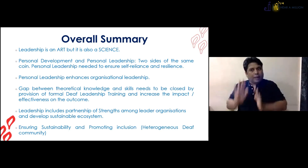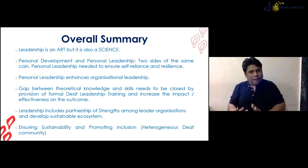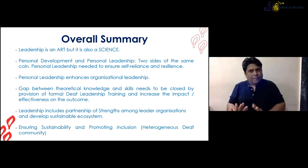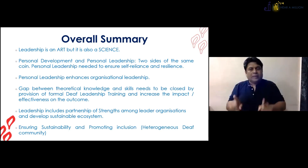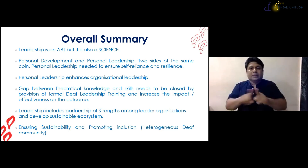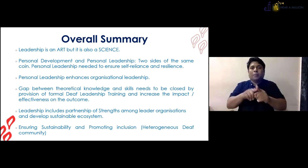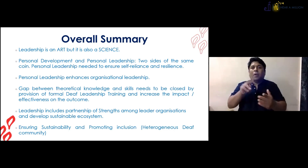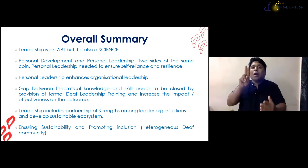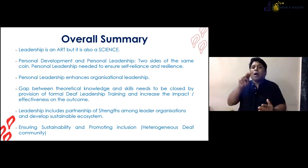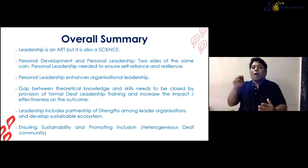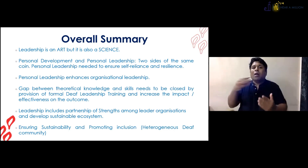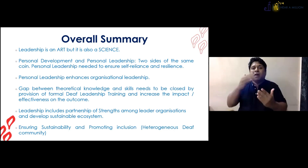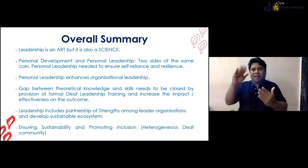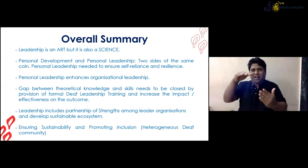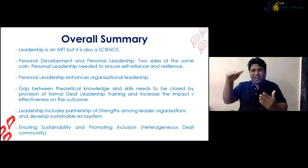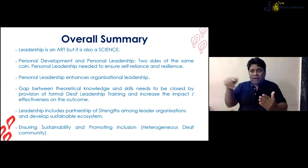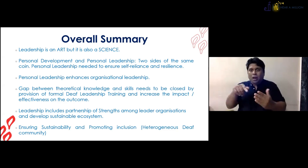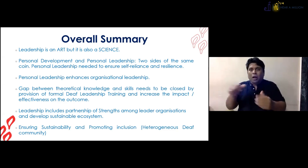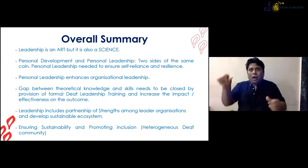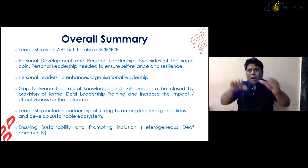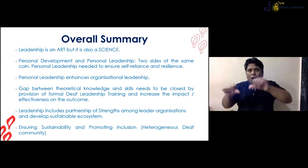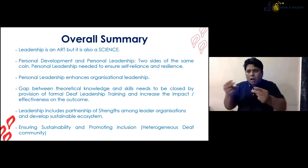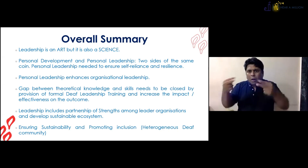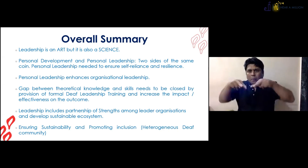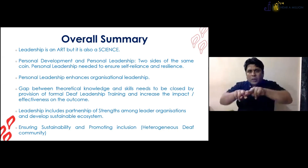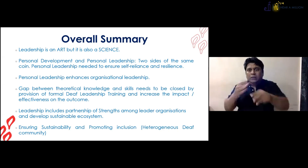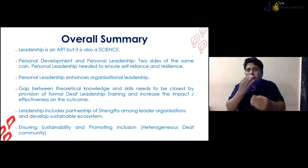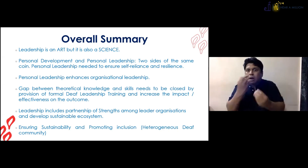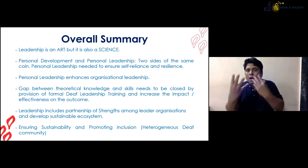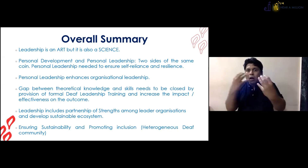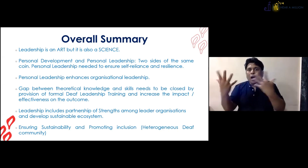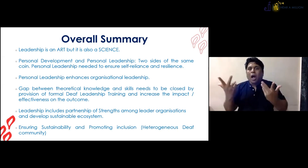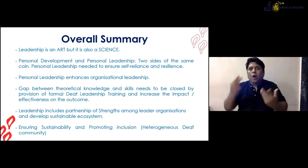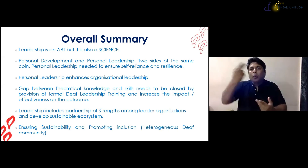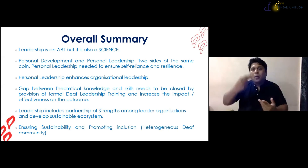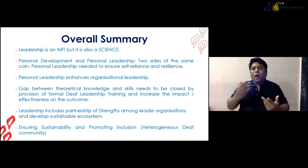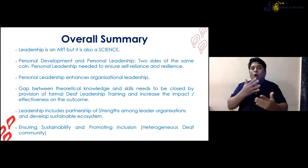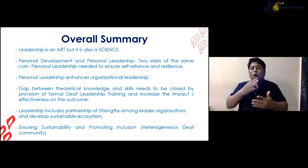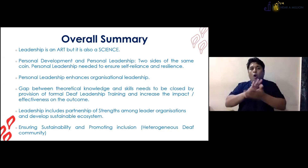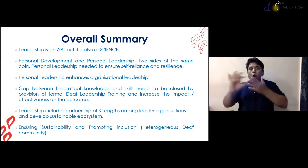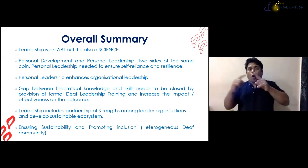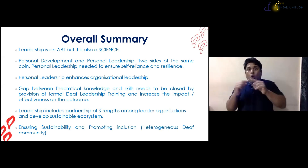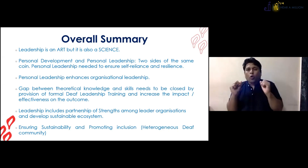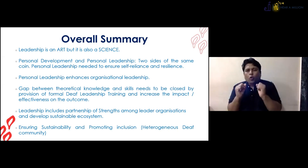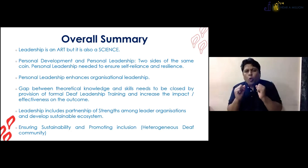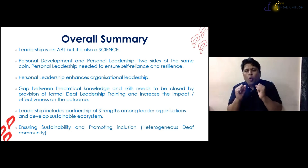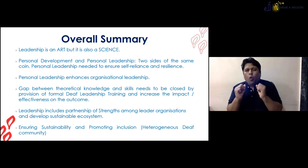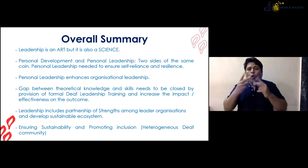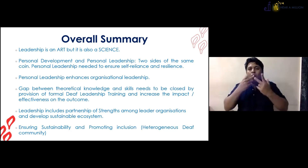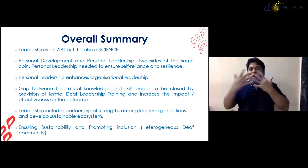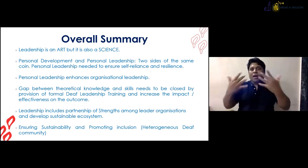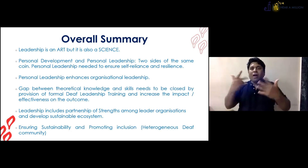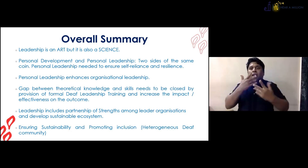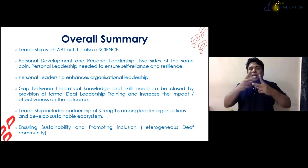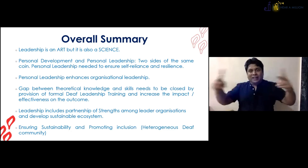program skills, etc., that you learn. For example, coloring, etc. What colors, 2 3 colors to mix the